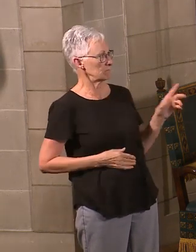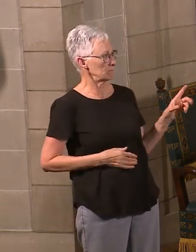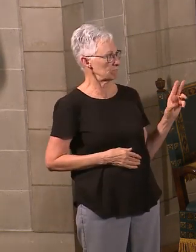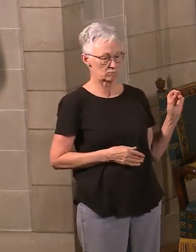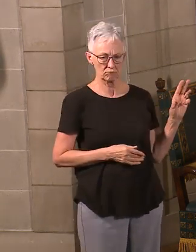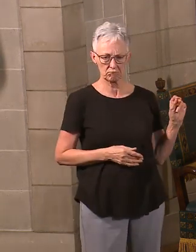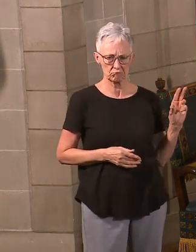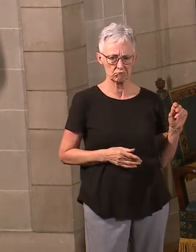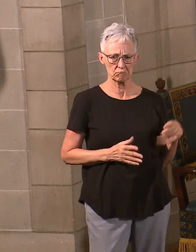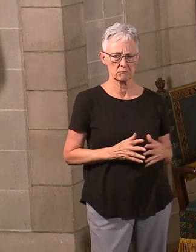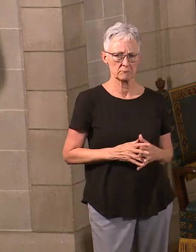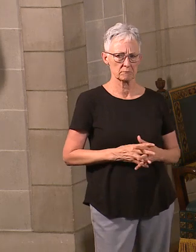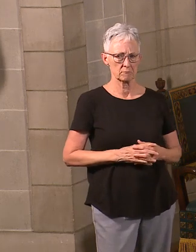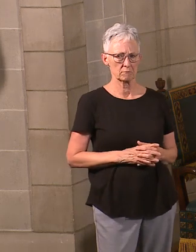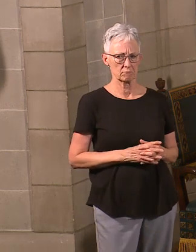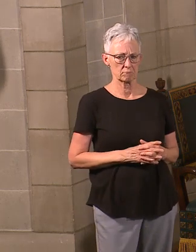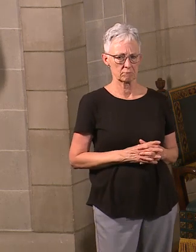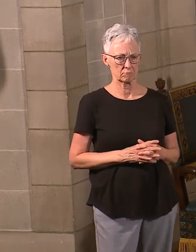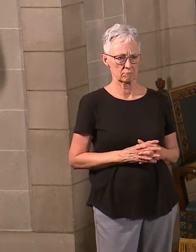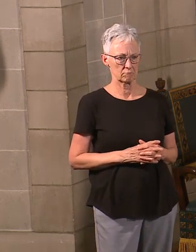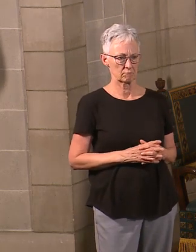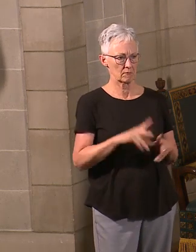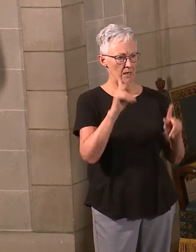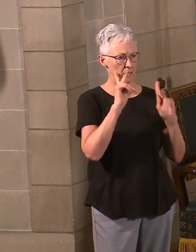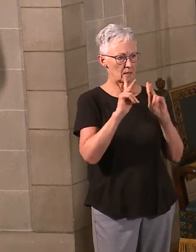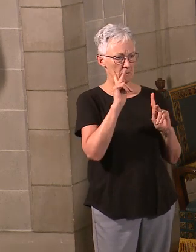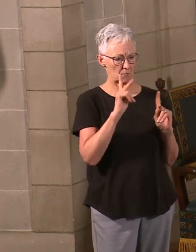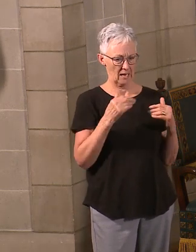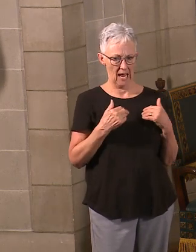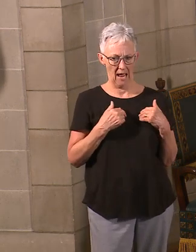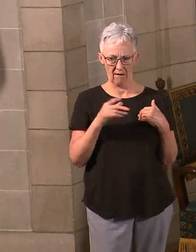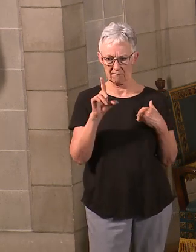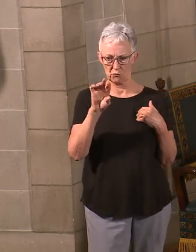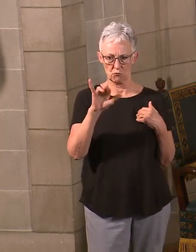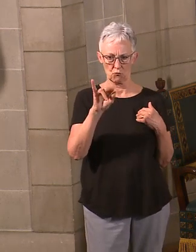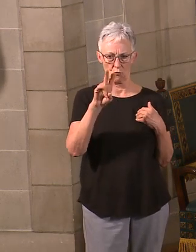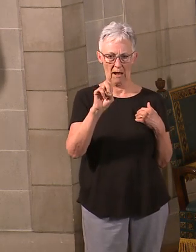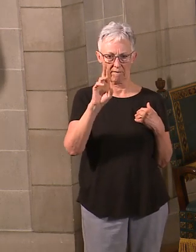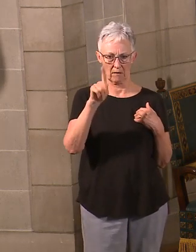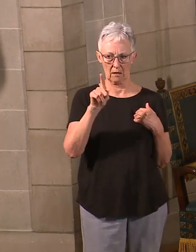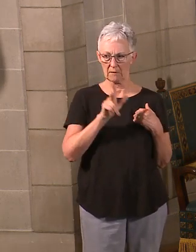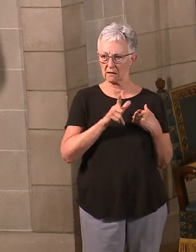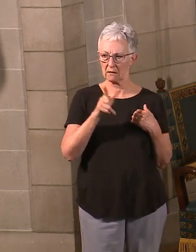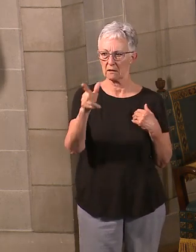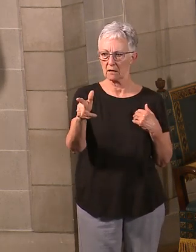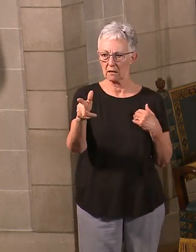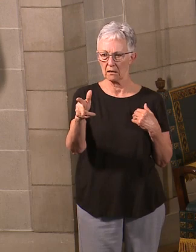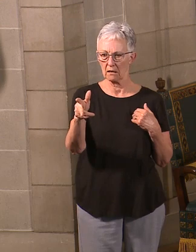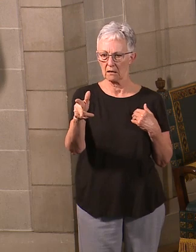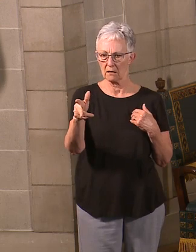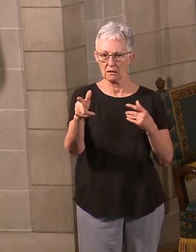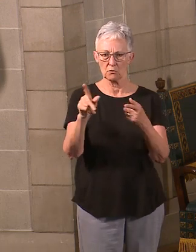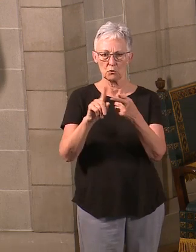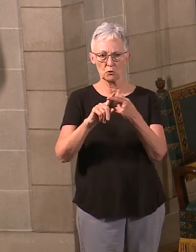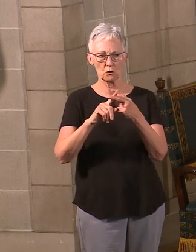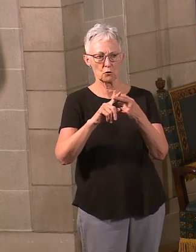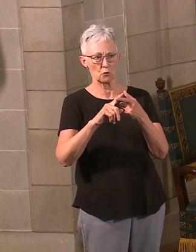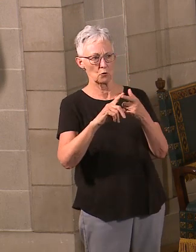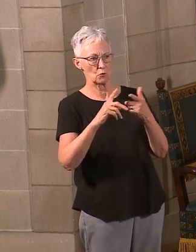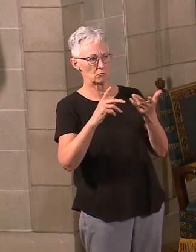creative with is do drive up things where everybody stays in their car, there's no interaction, but just a way, again, a way of staying connected.